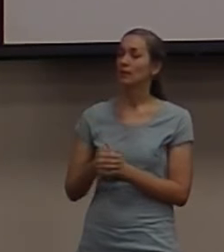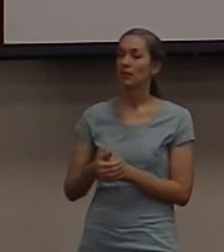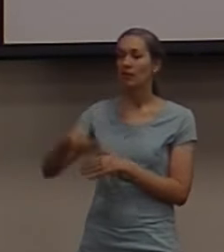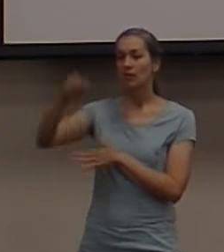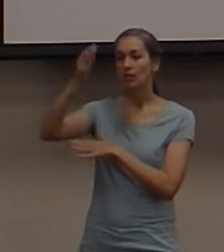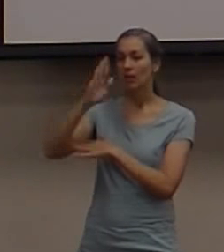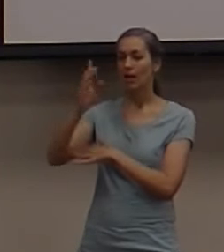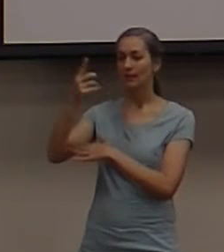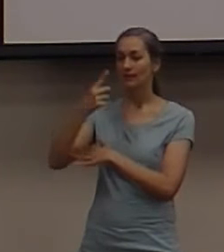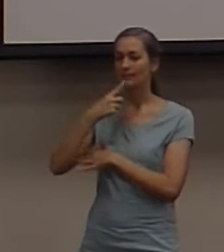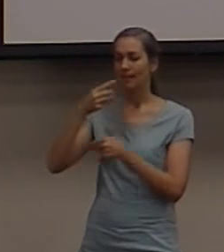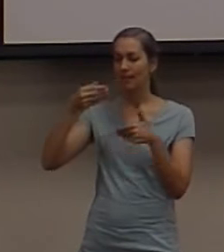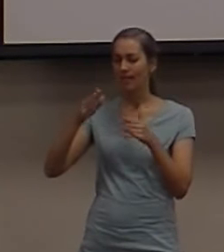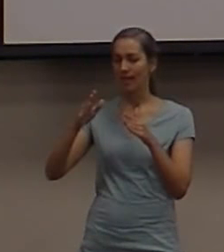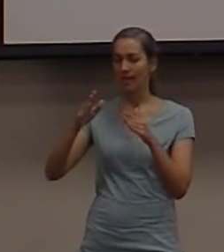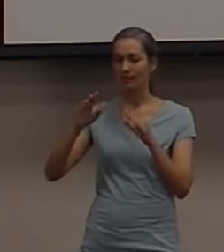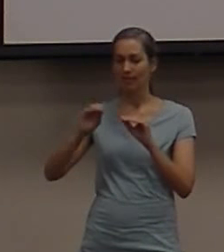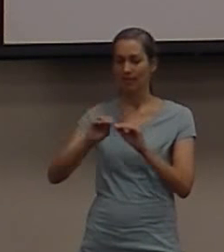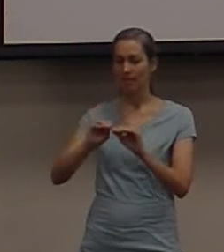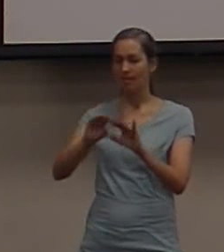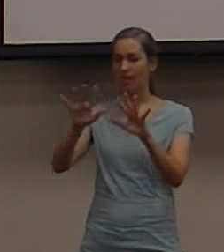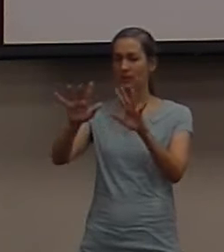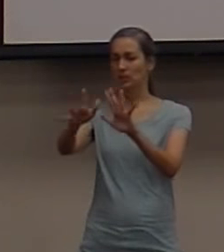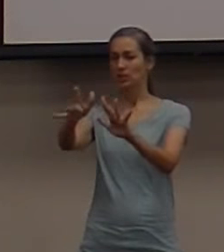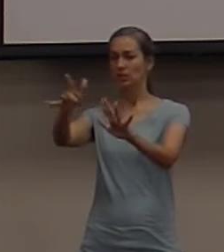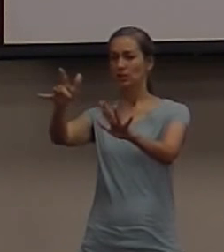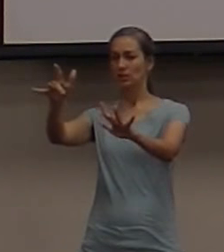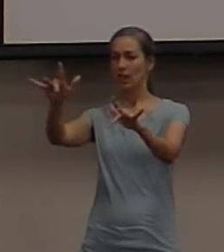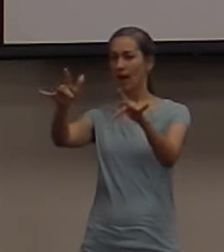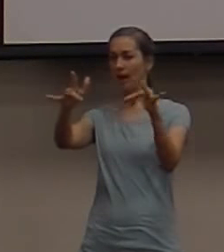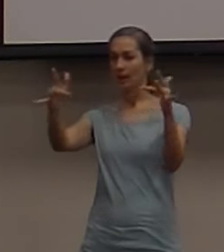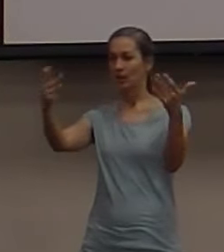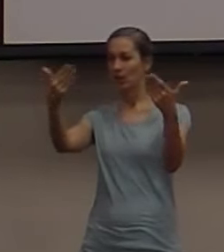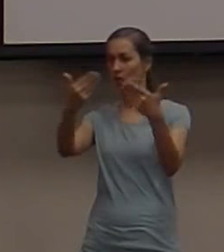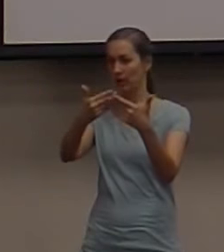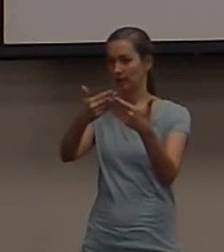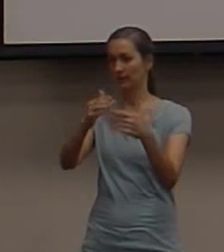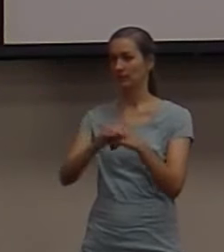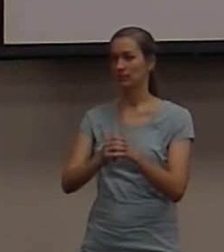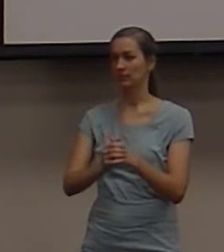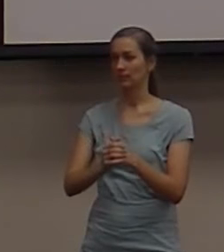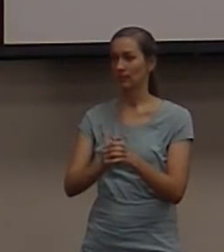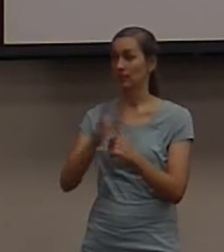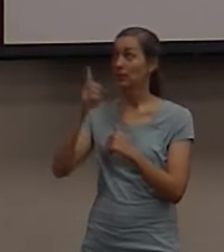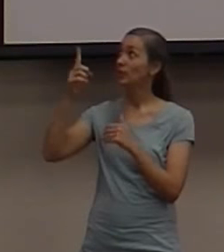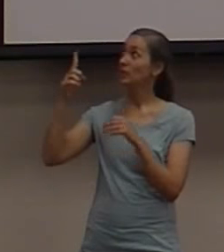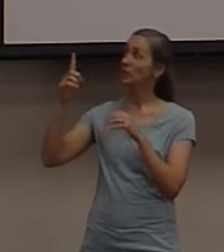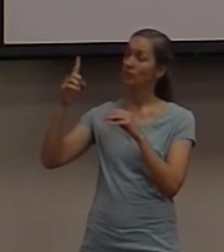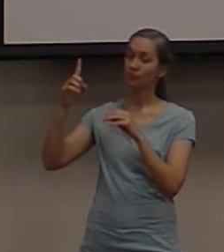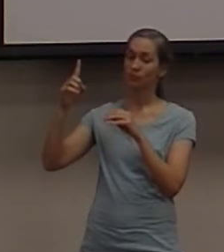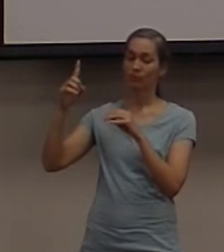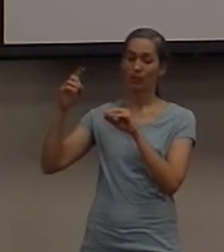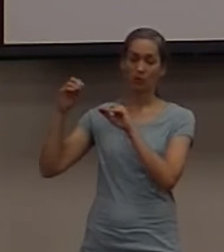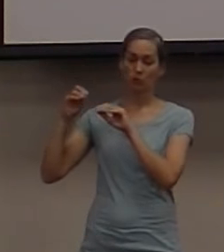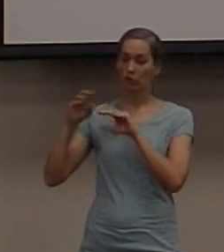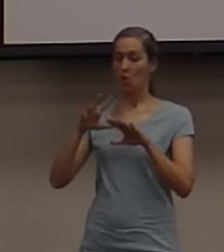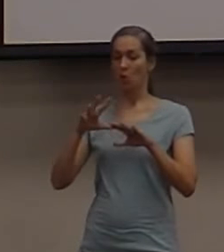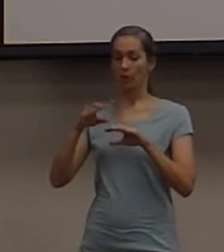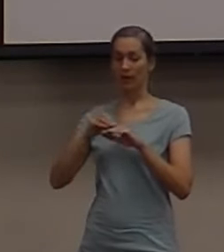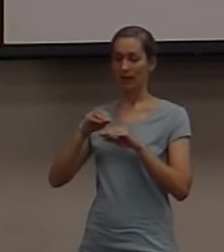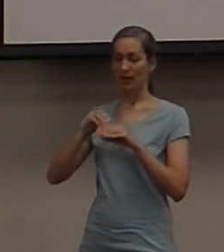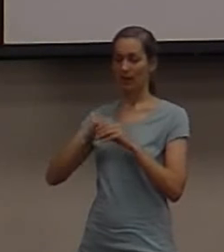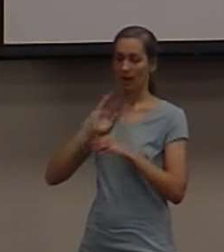God, who said, let light shine out of darkness, has shone in our hearts to